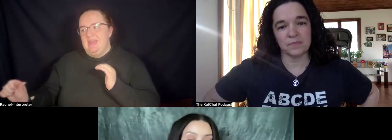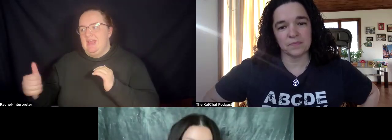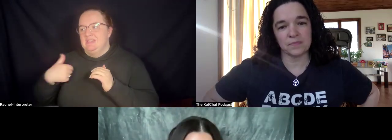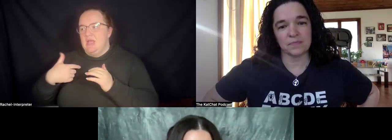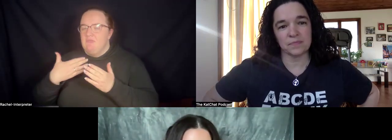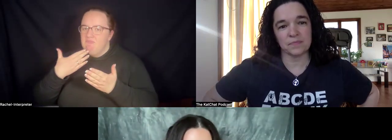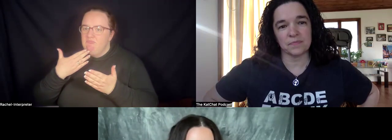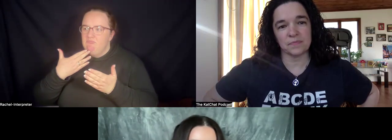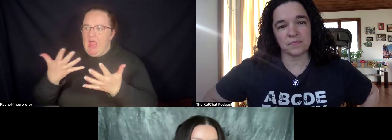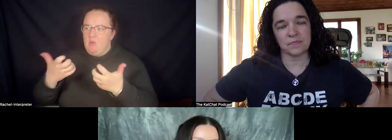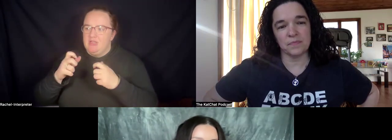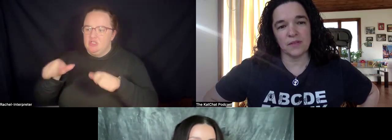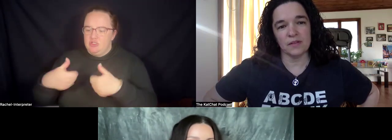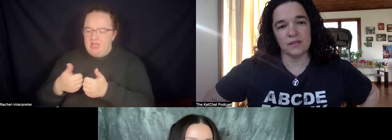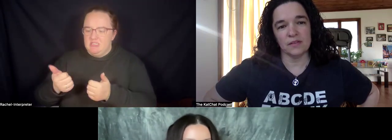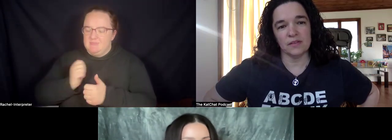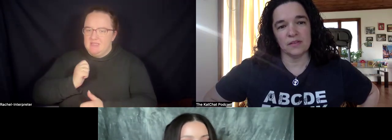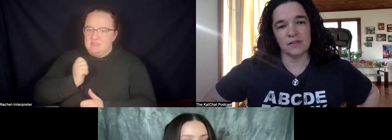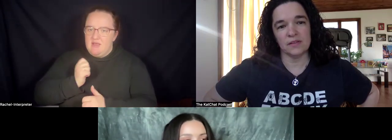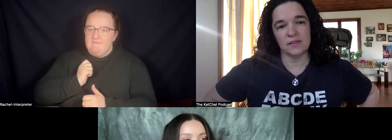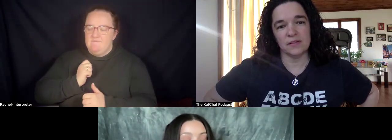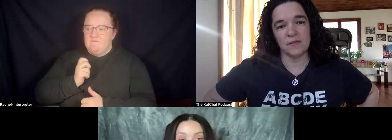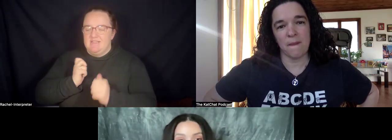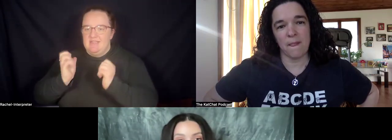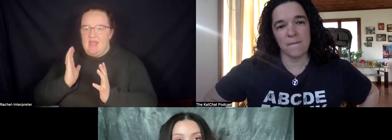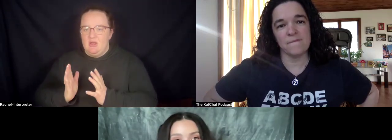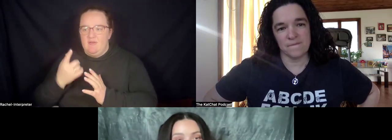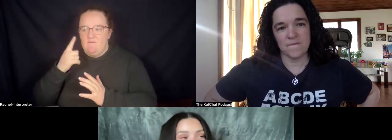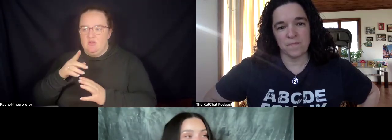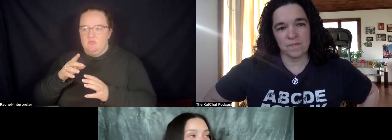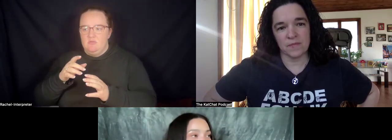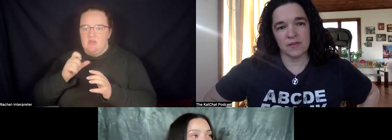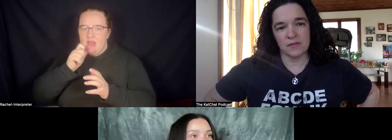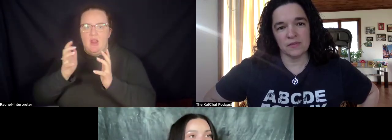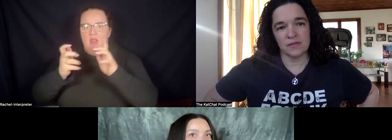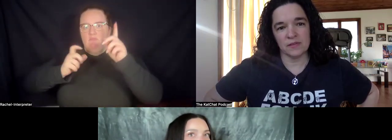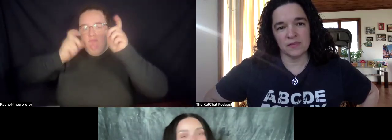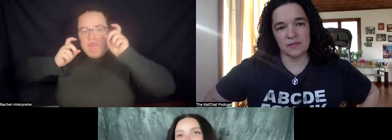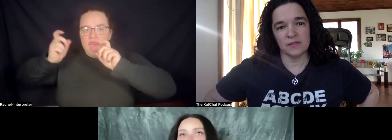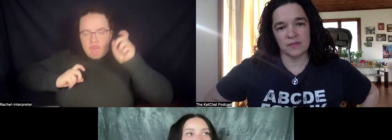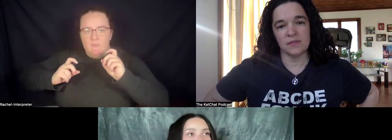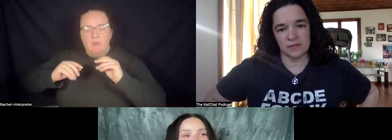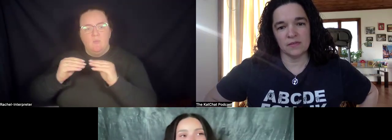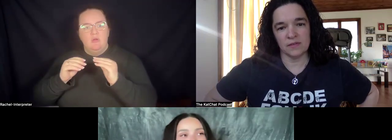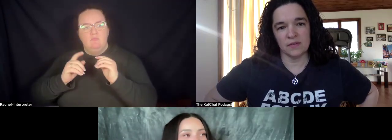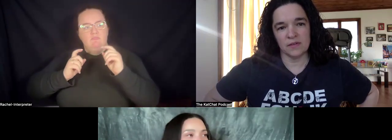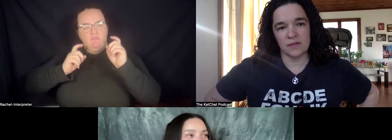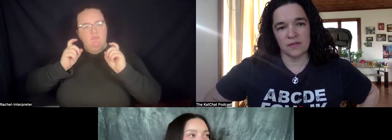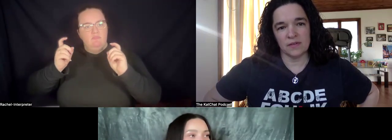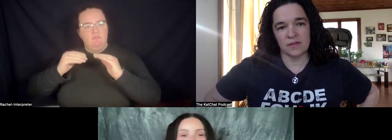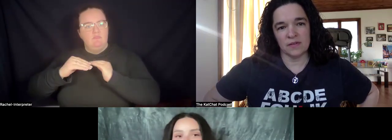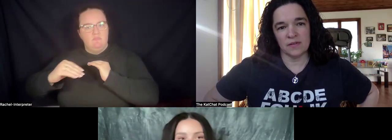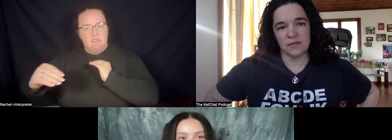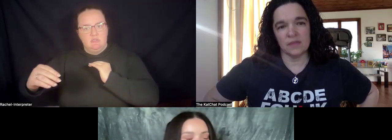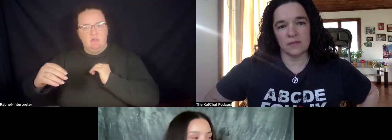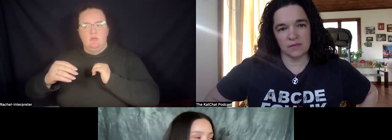would like to challenge myself as an actor for stillness, for shows like I've auditioned for shows